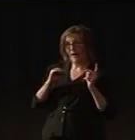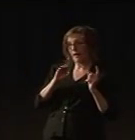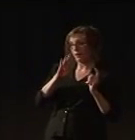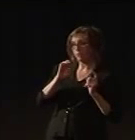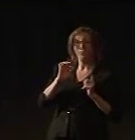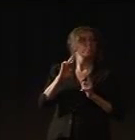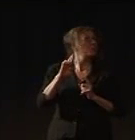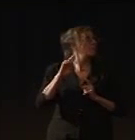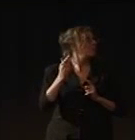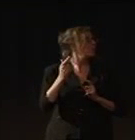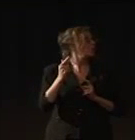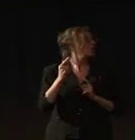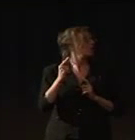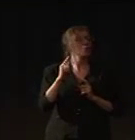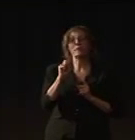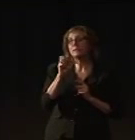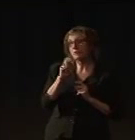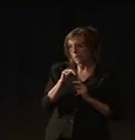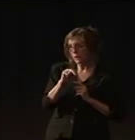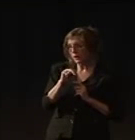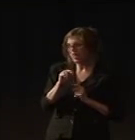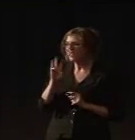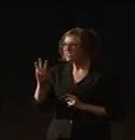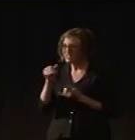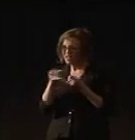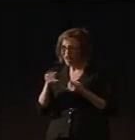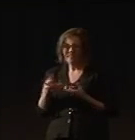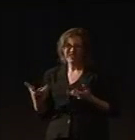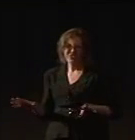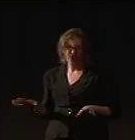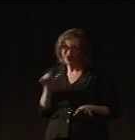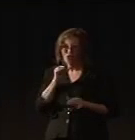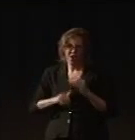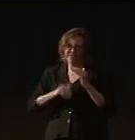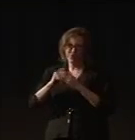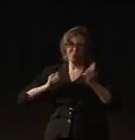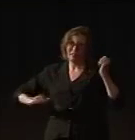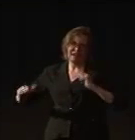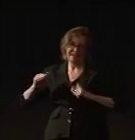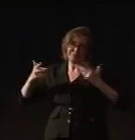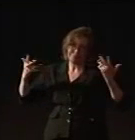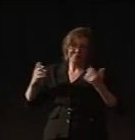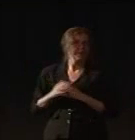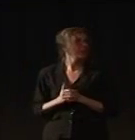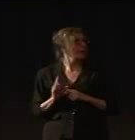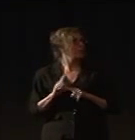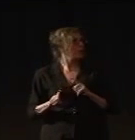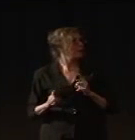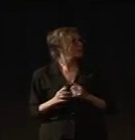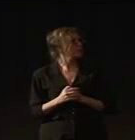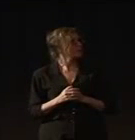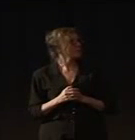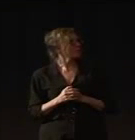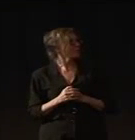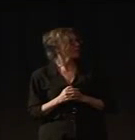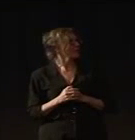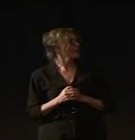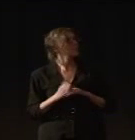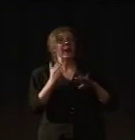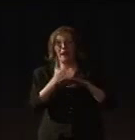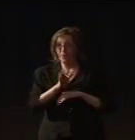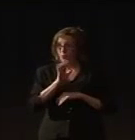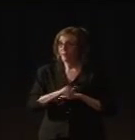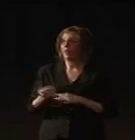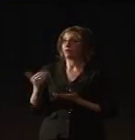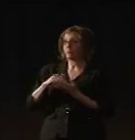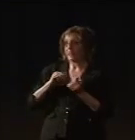not enough to make a whole reenactment. And Bergson wrote a whole book, as you know, about it. So, but afterward, il a l'esprit